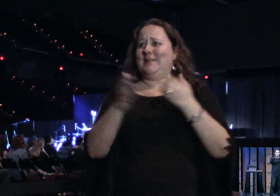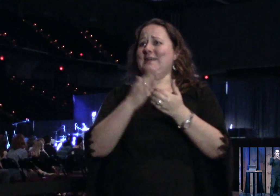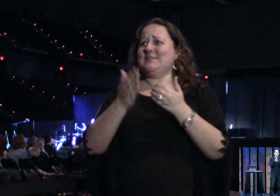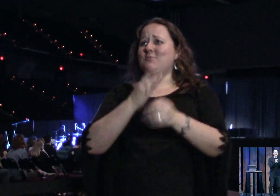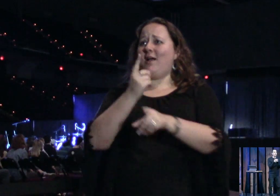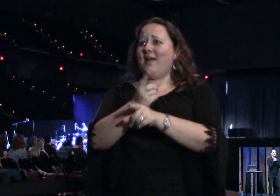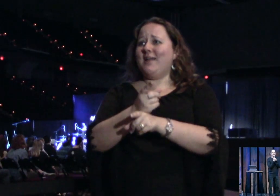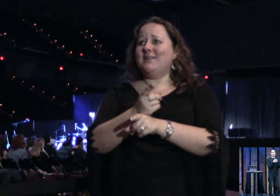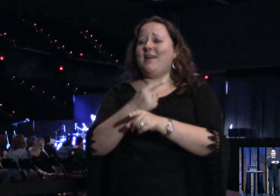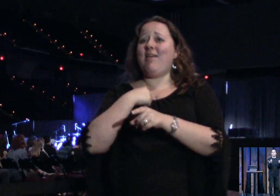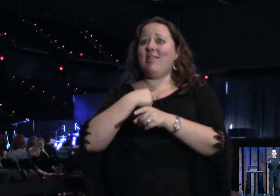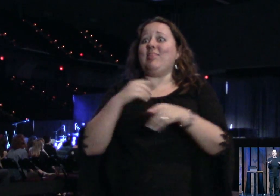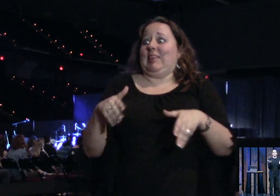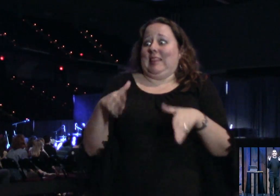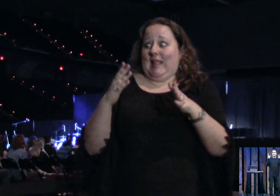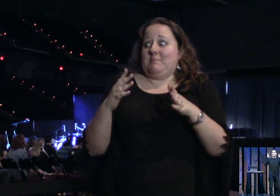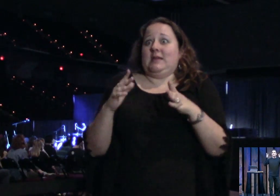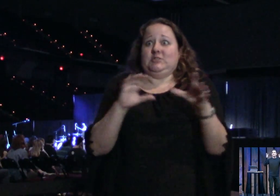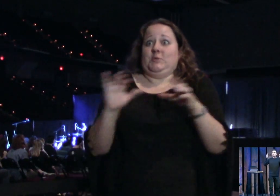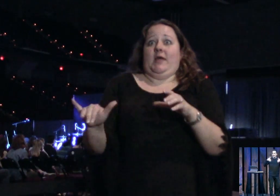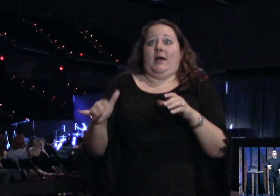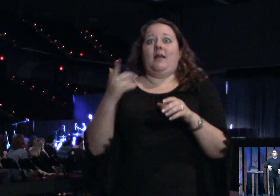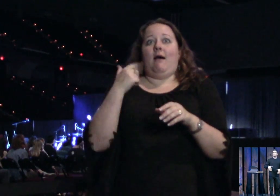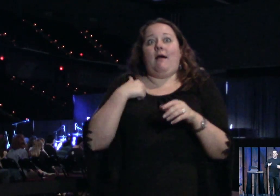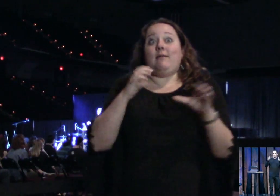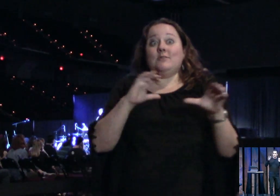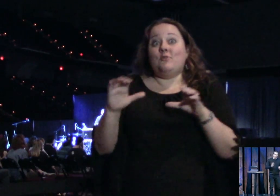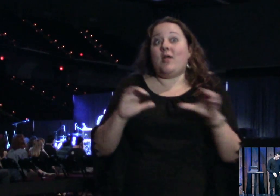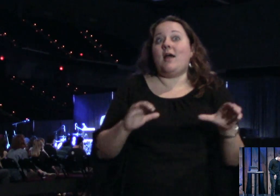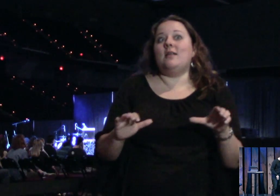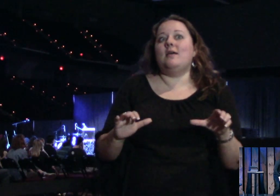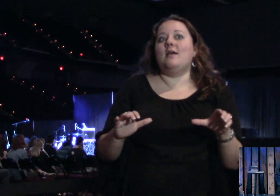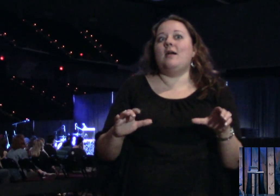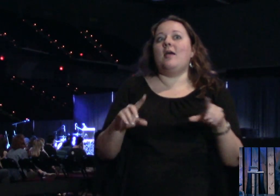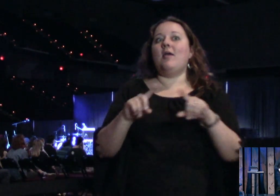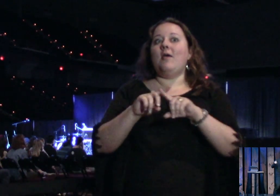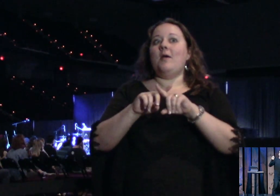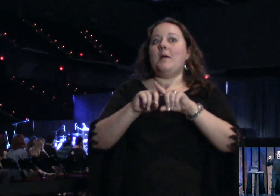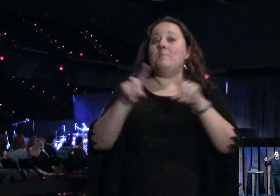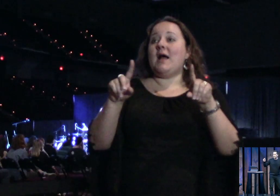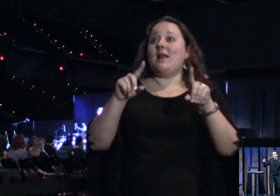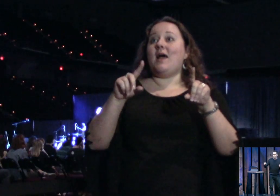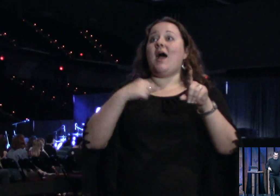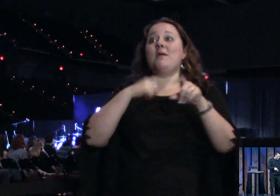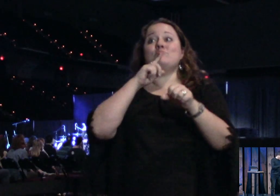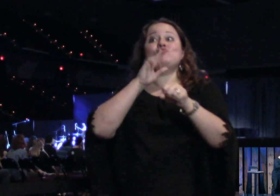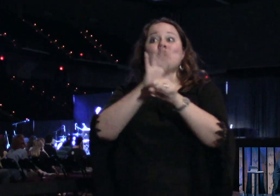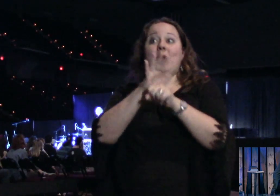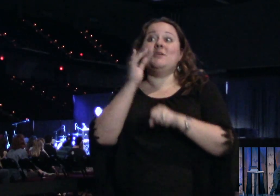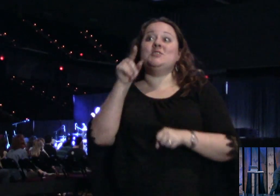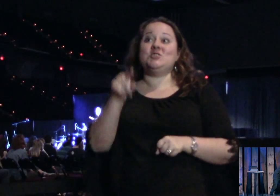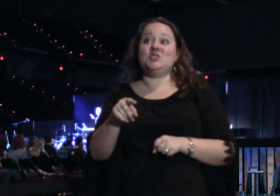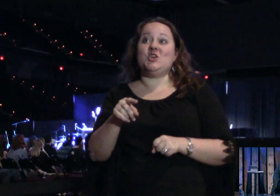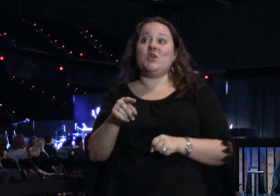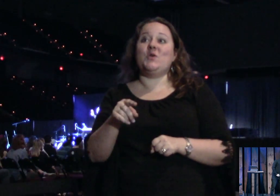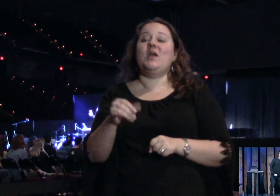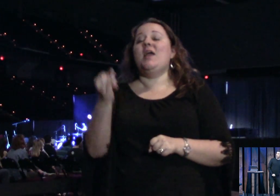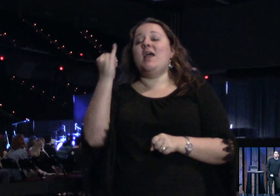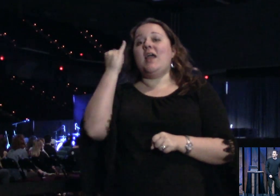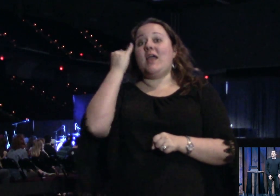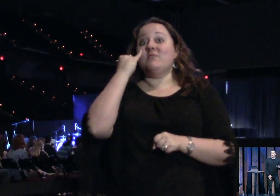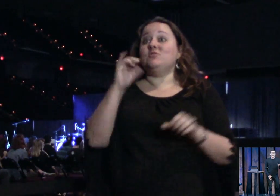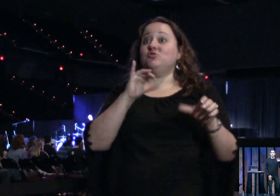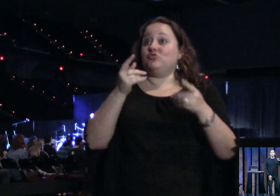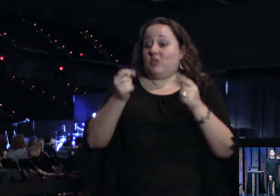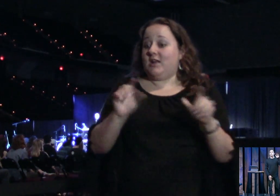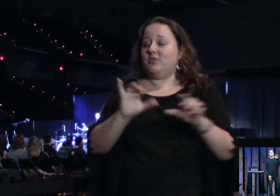And what are you thinking right now? You're like, that's easy. Like, let me on the stage because I could do that. But I promise you, if you were to get up here and